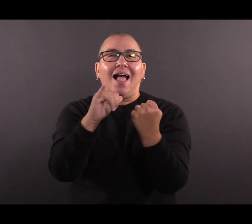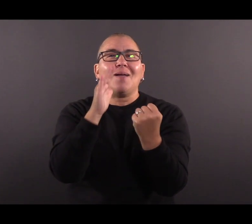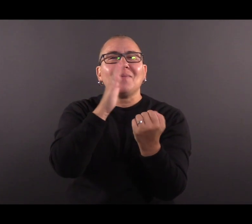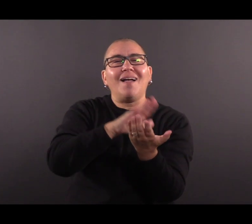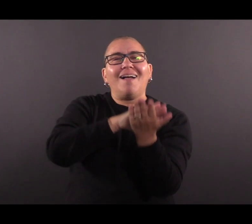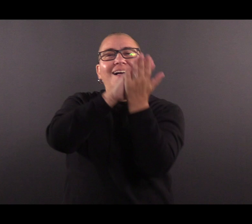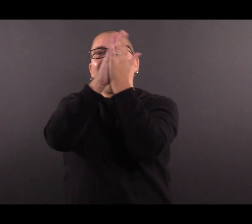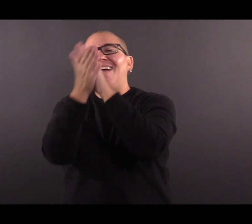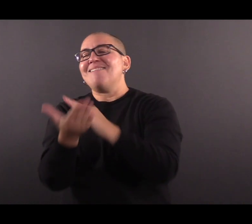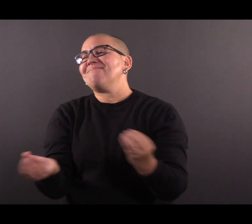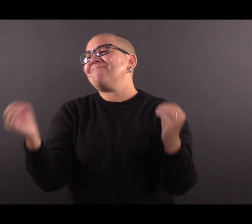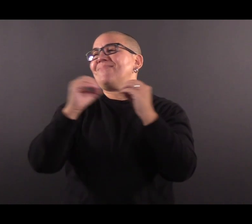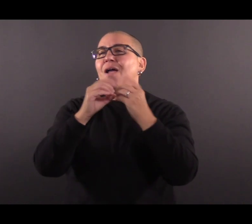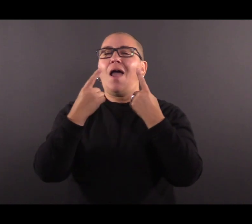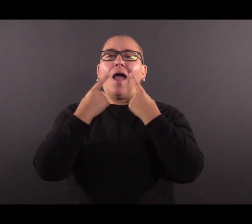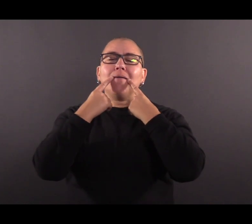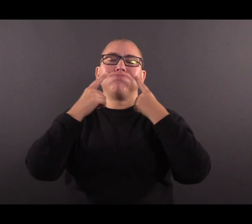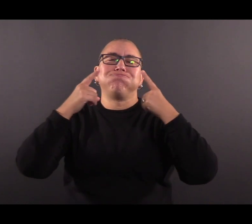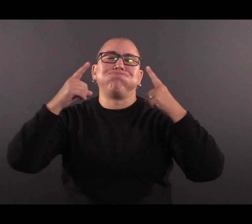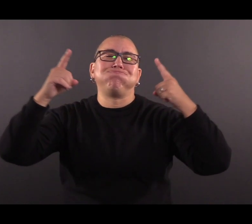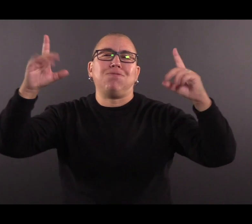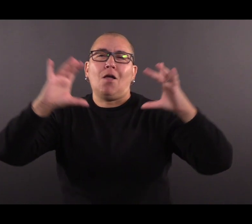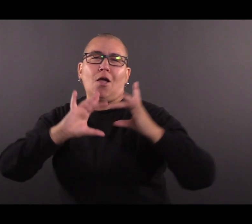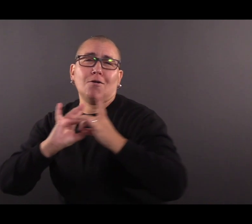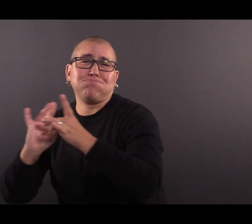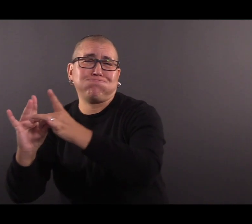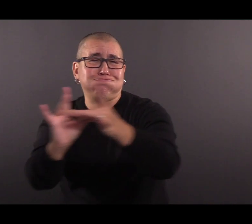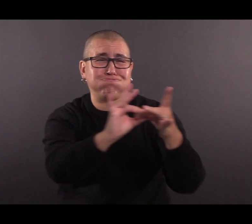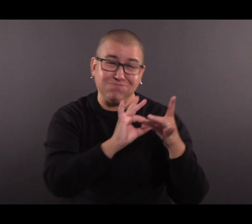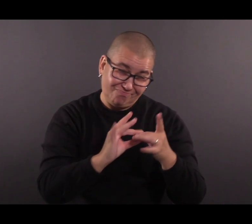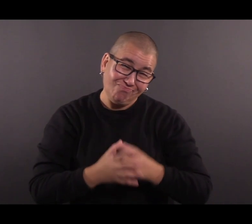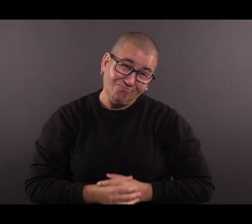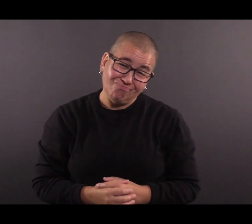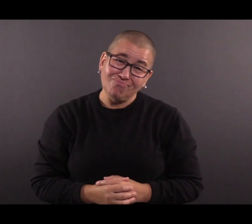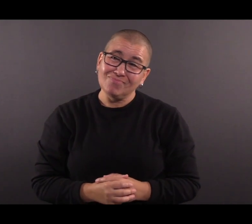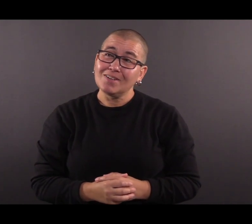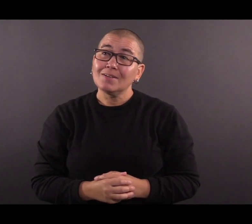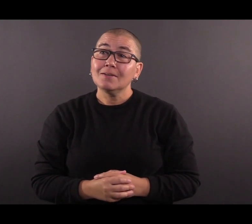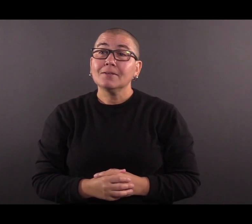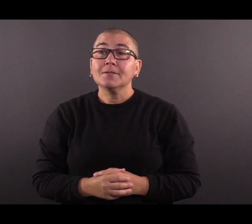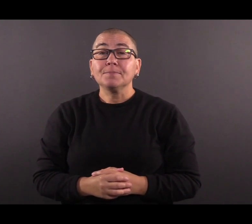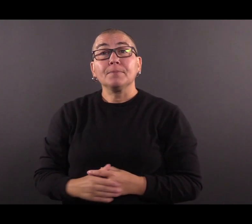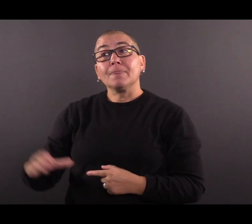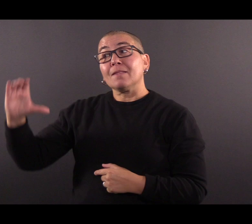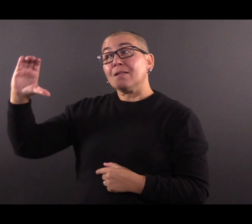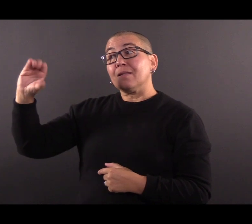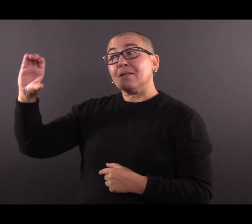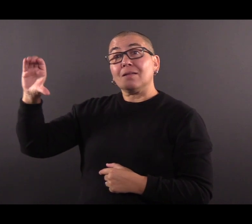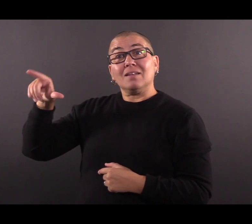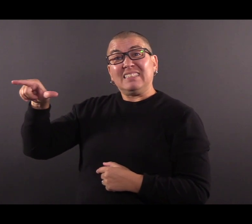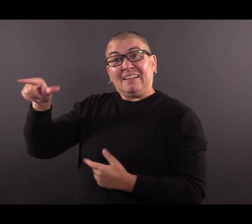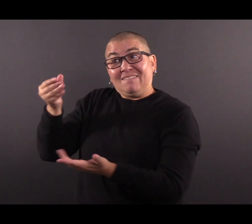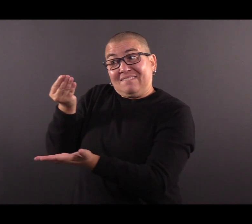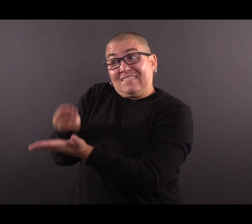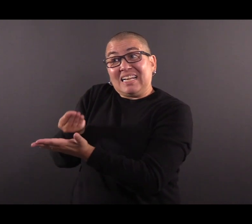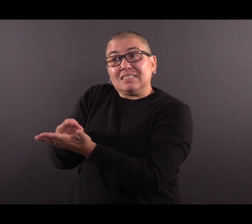the more likely they are to be successful in working together to create more effective community